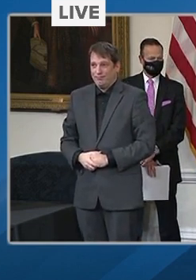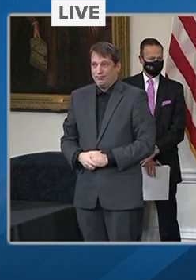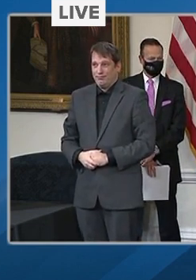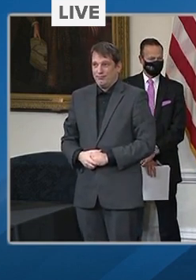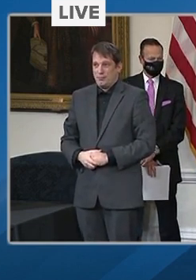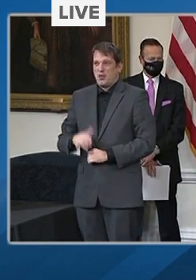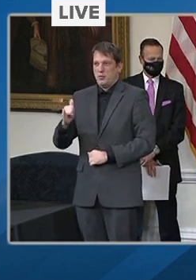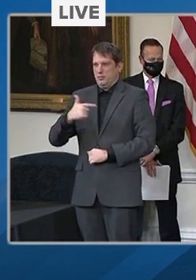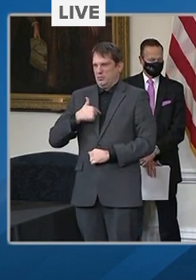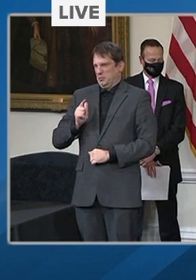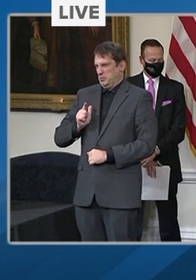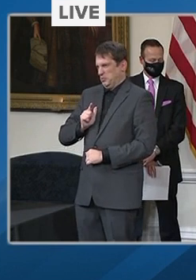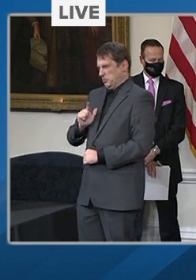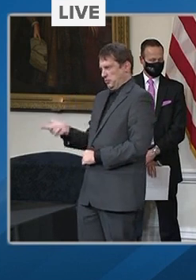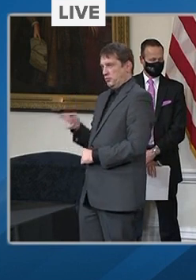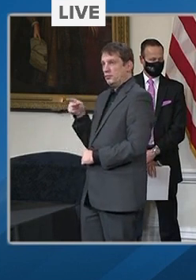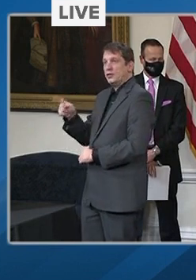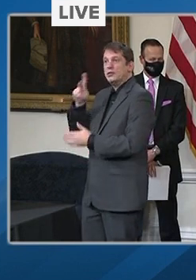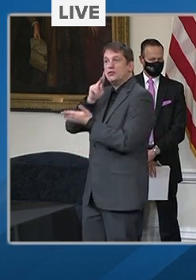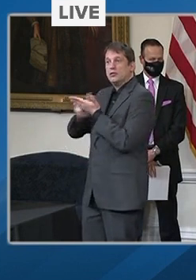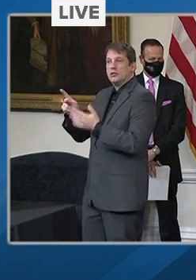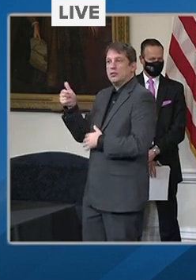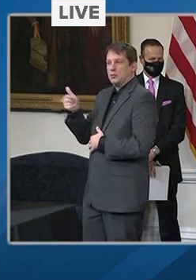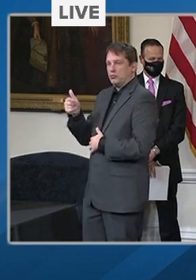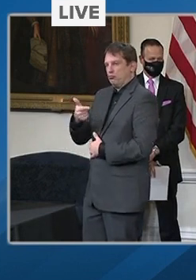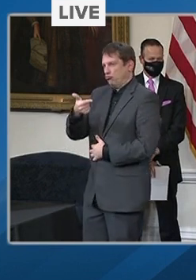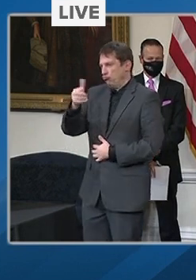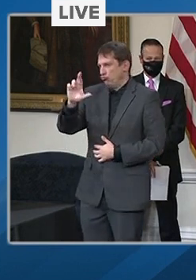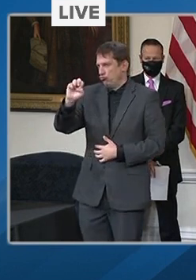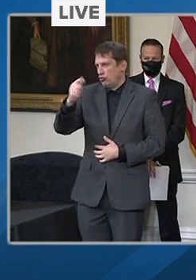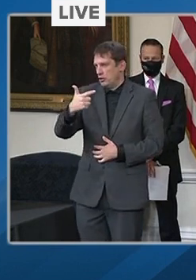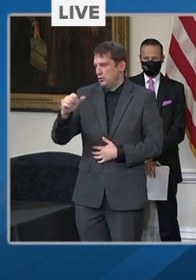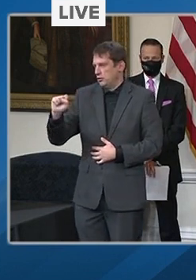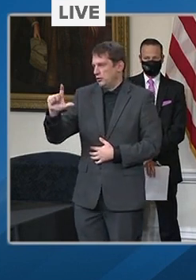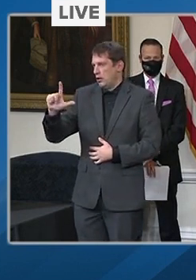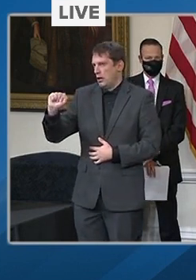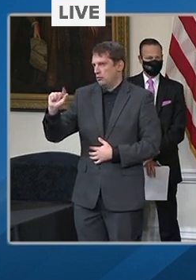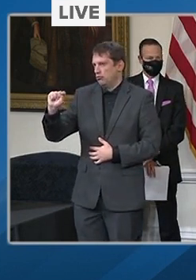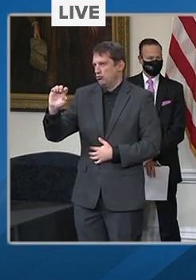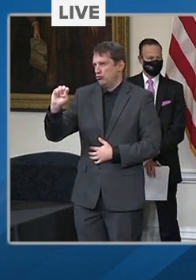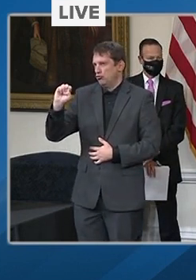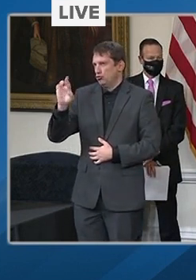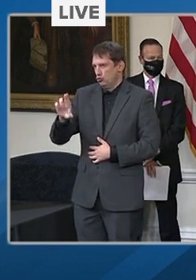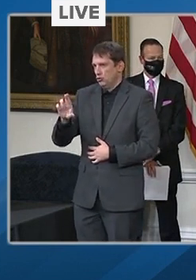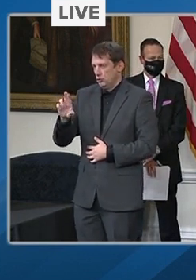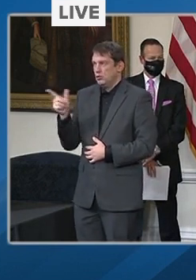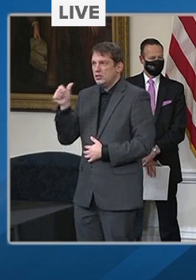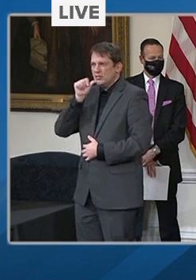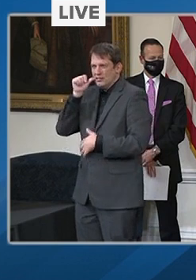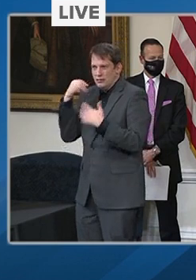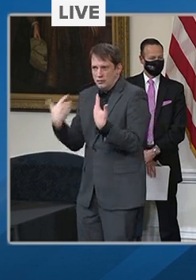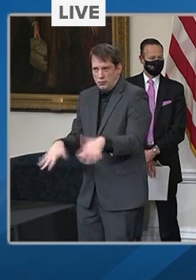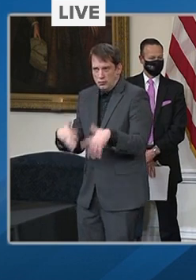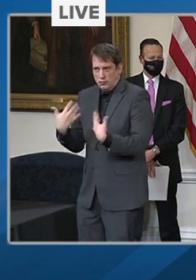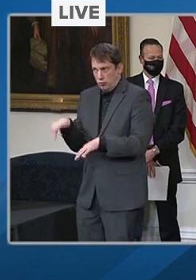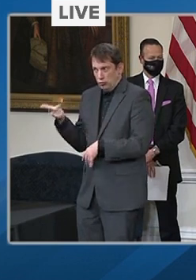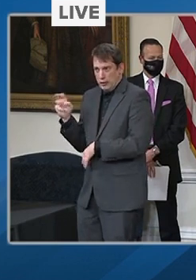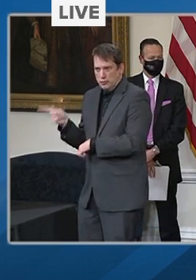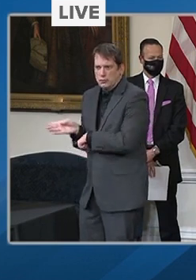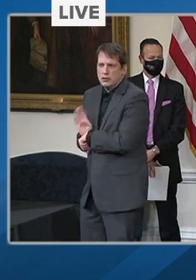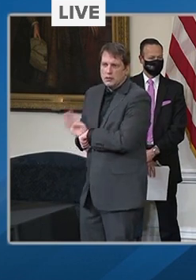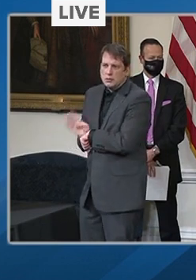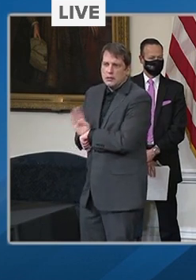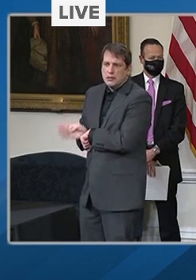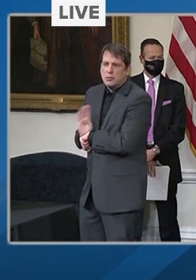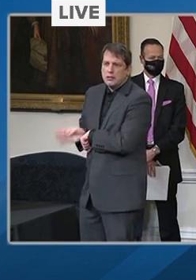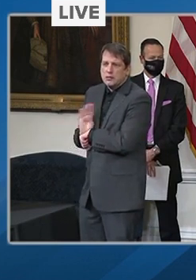Secretary Greg SLATER. Yesterday was a busy day for the Secretary, who oversaw the statewide